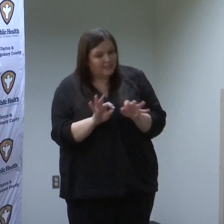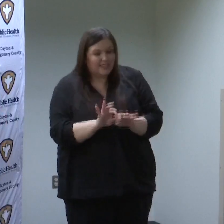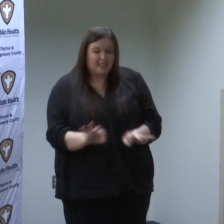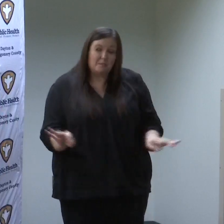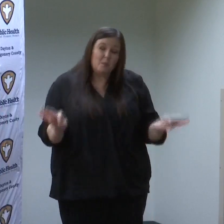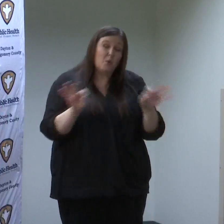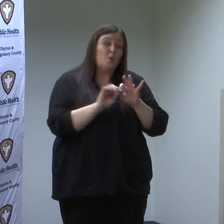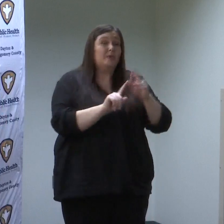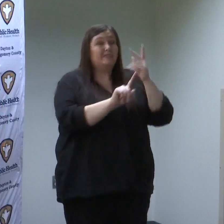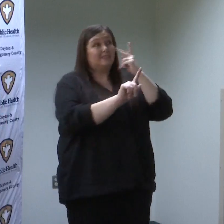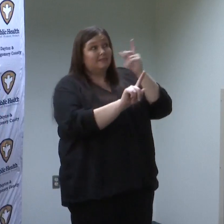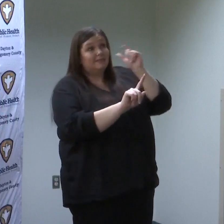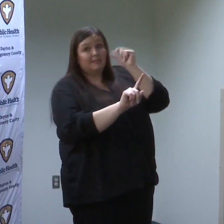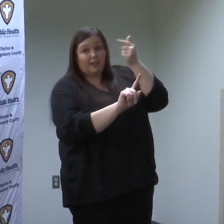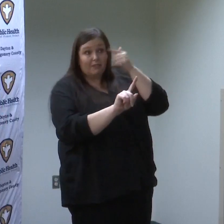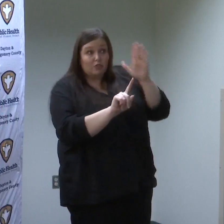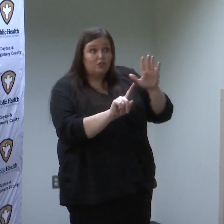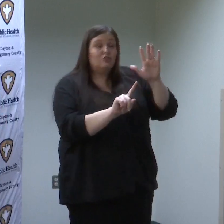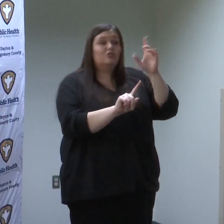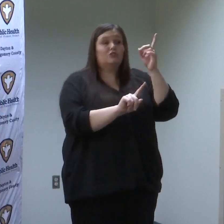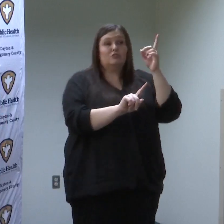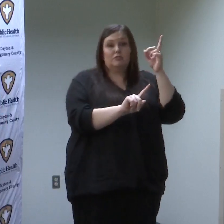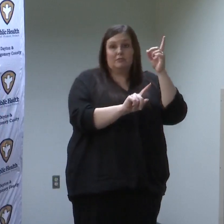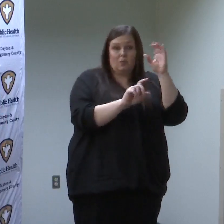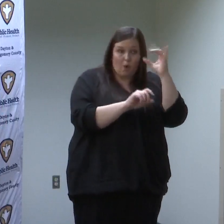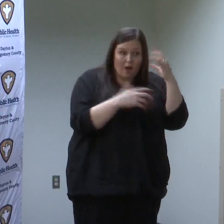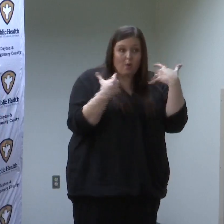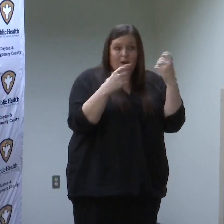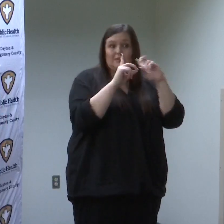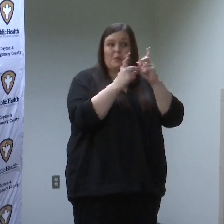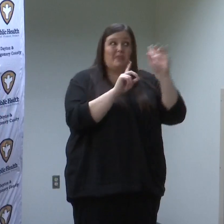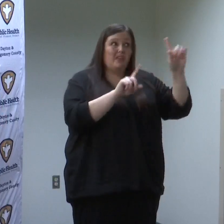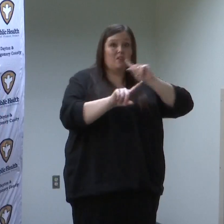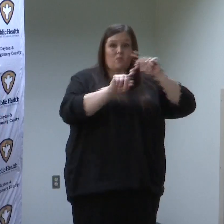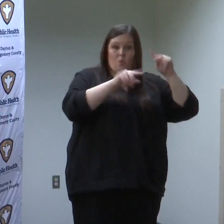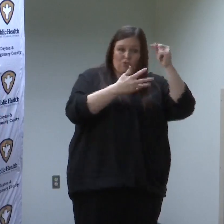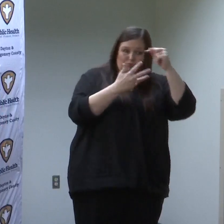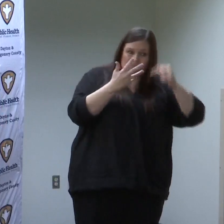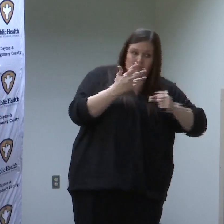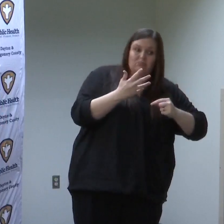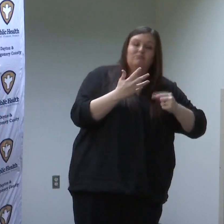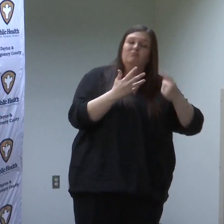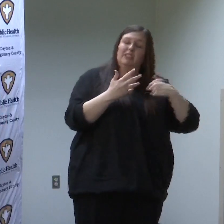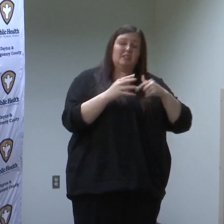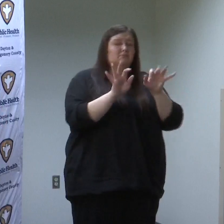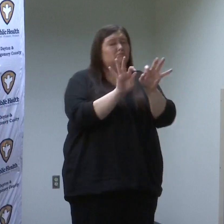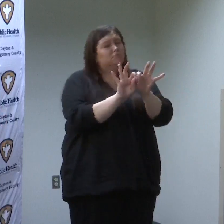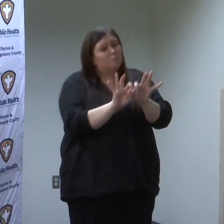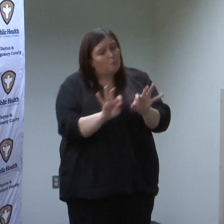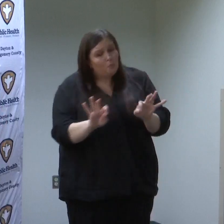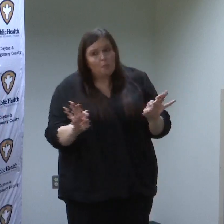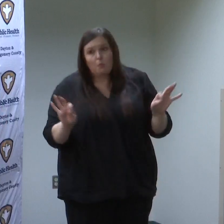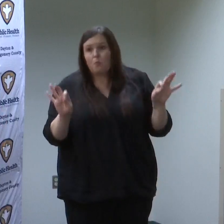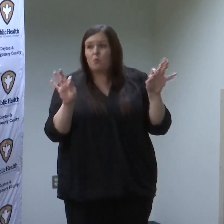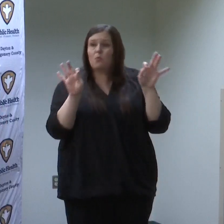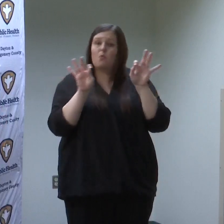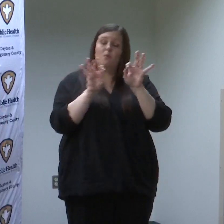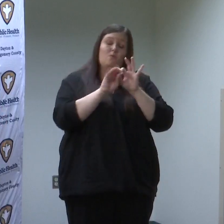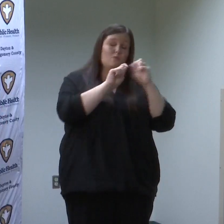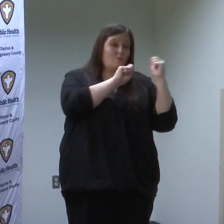guidance and the orders over the last week or so, and they continue today from the governor. It is critical that every